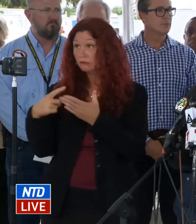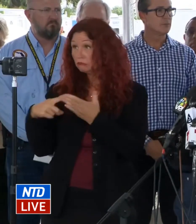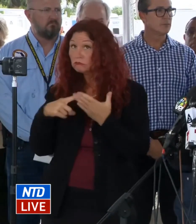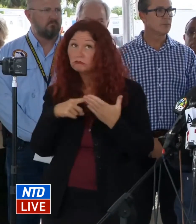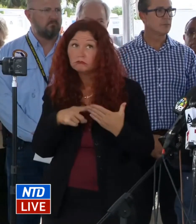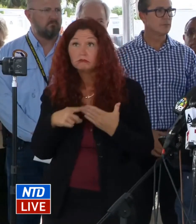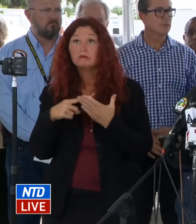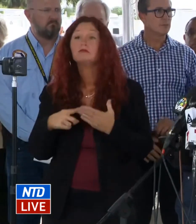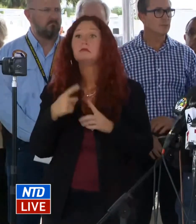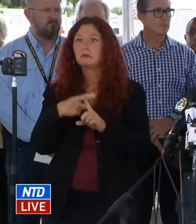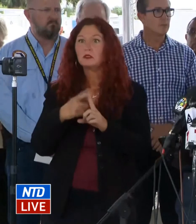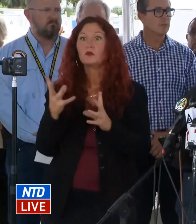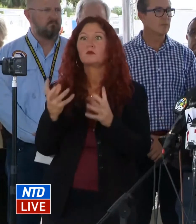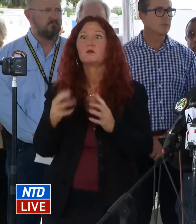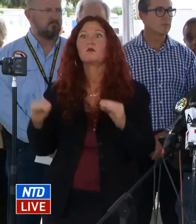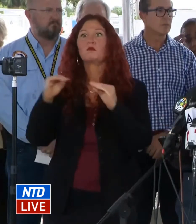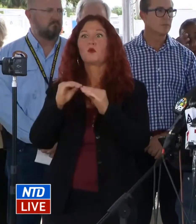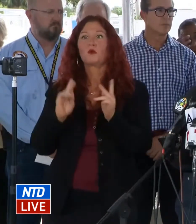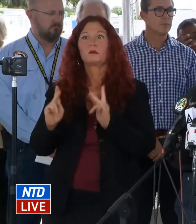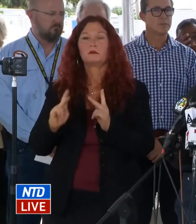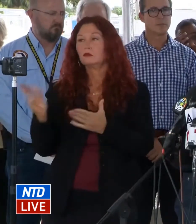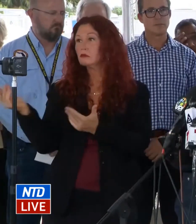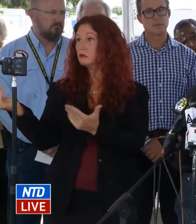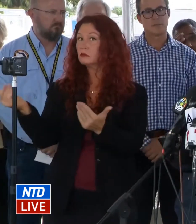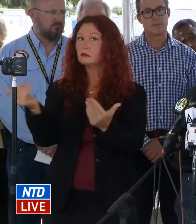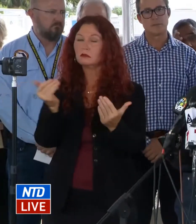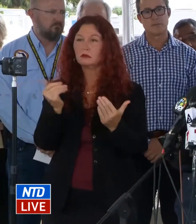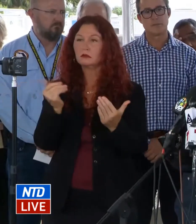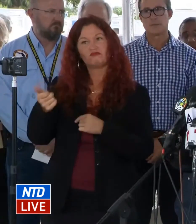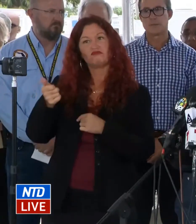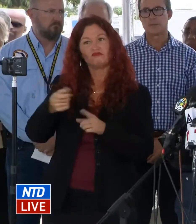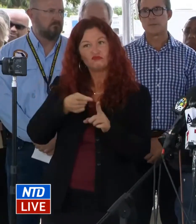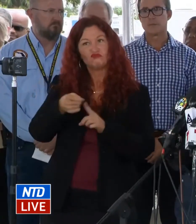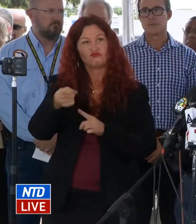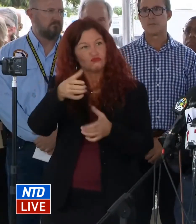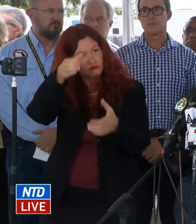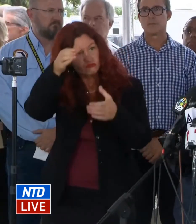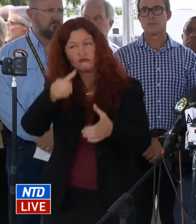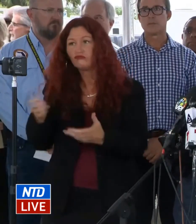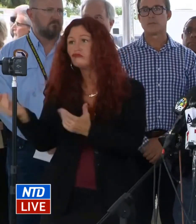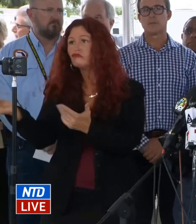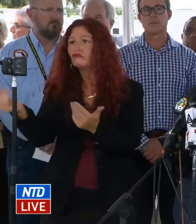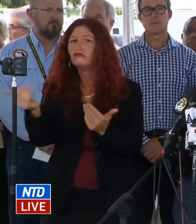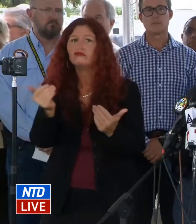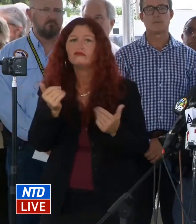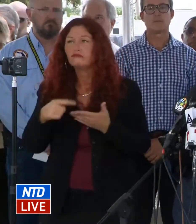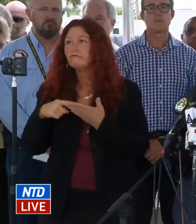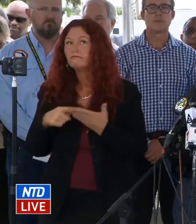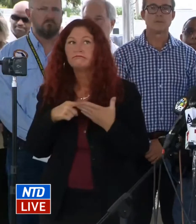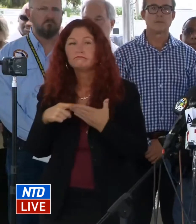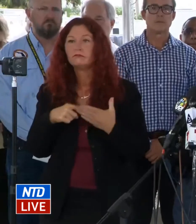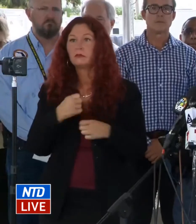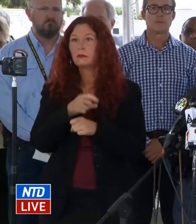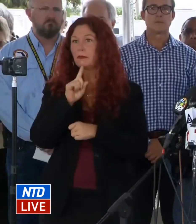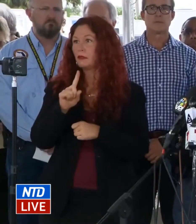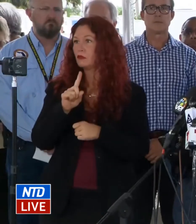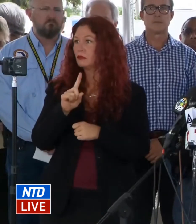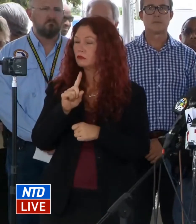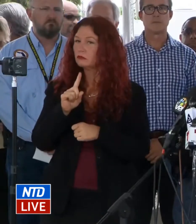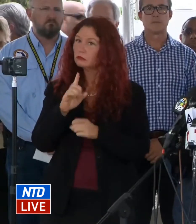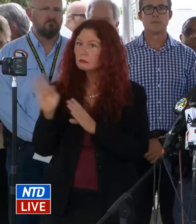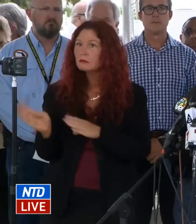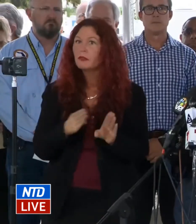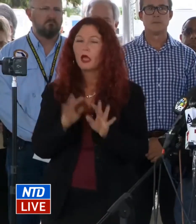additional experts who can advise me once further insights are achieved from this investigation. So we'll continue to pull